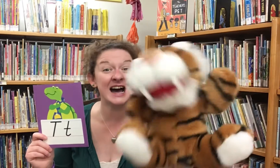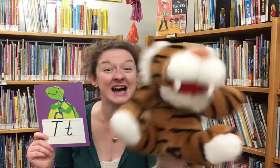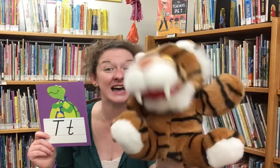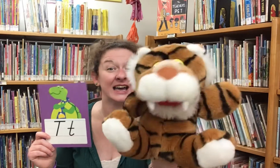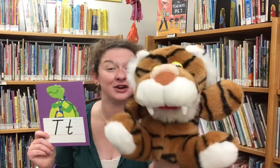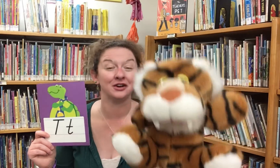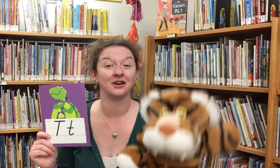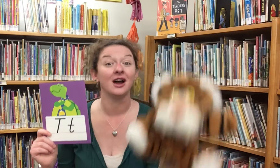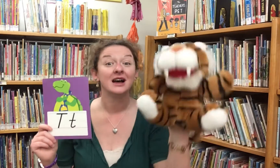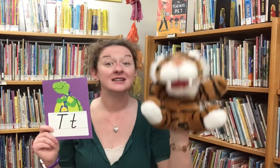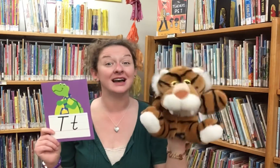T-t-tiger.